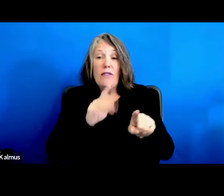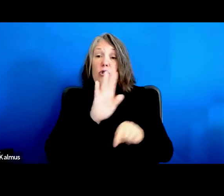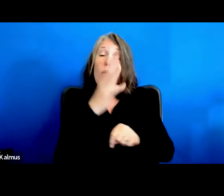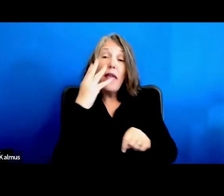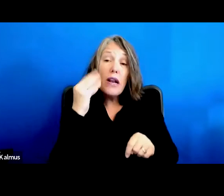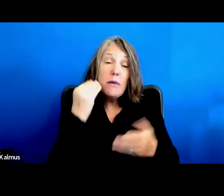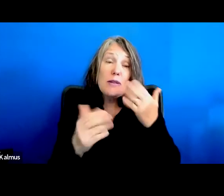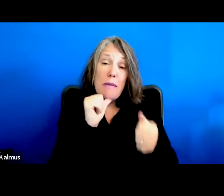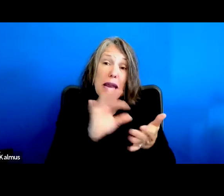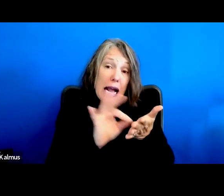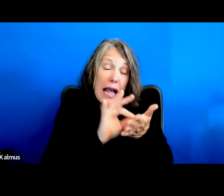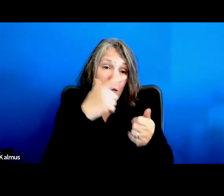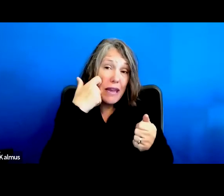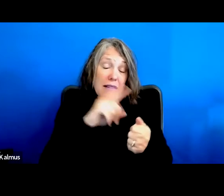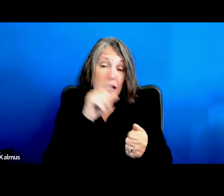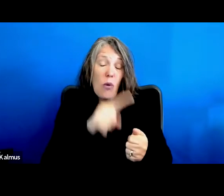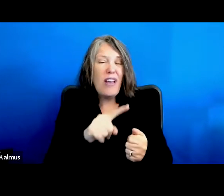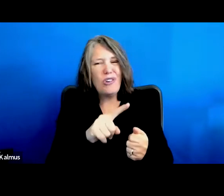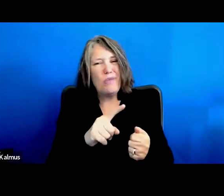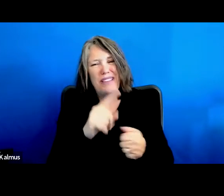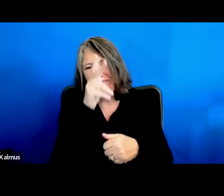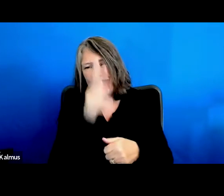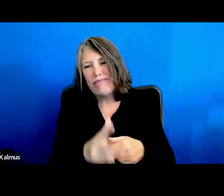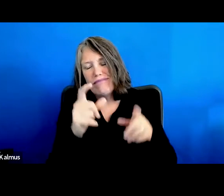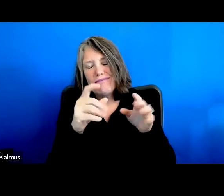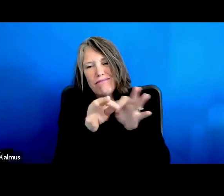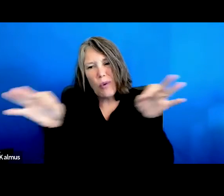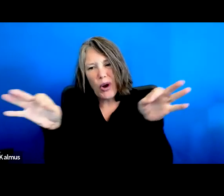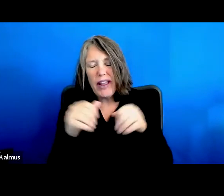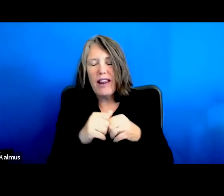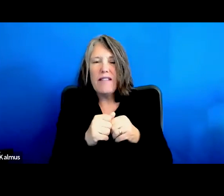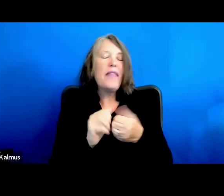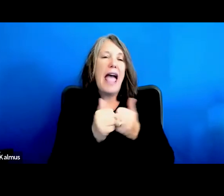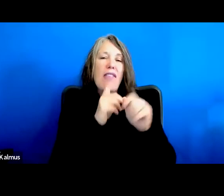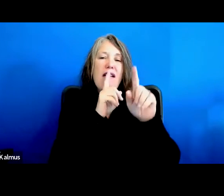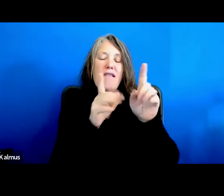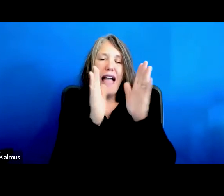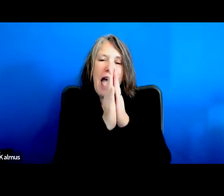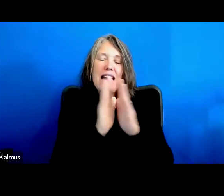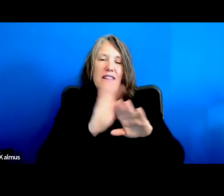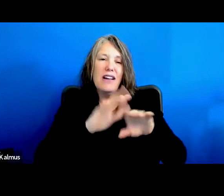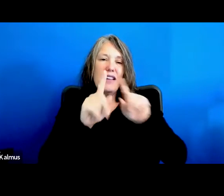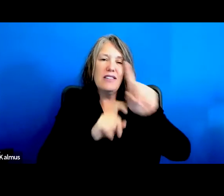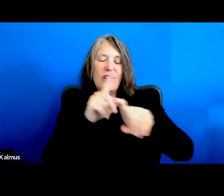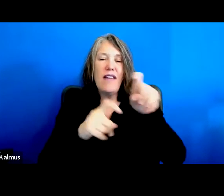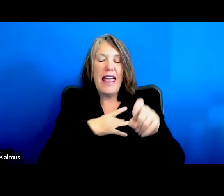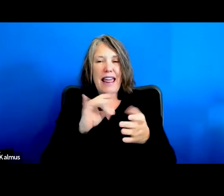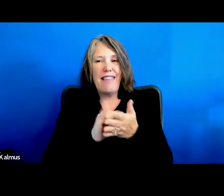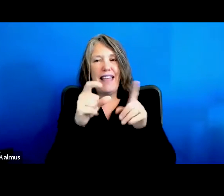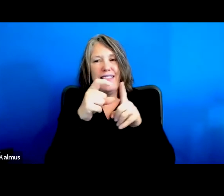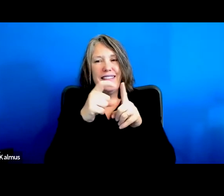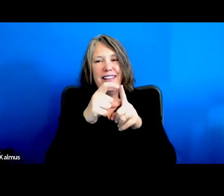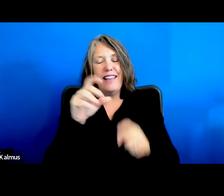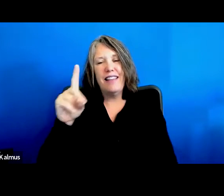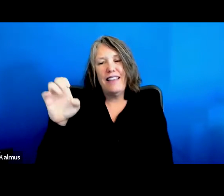be counted because the question was poorly worded that they're asked on a survey. And then I think I like this term a lot, a